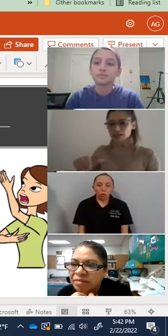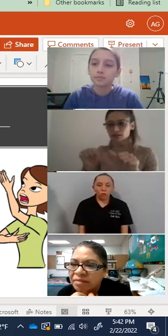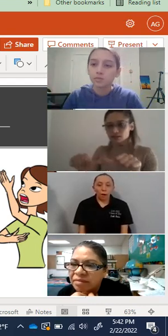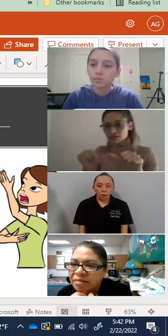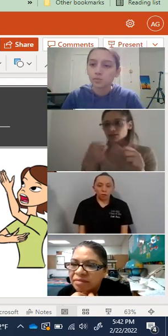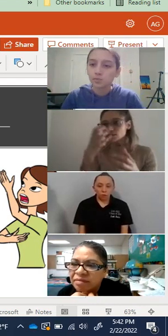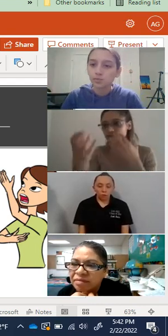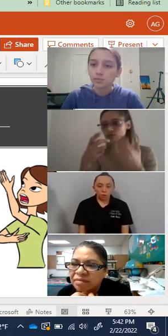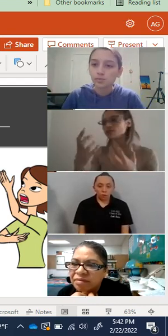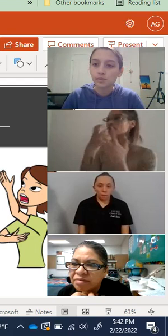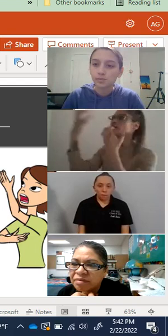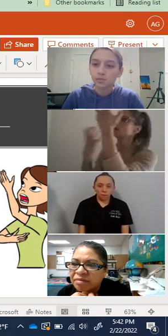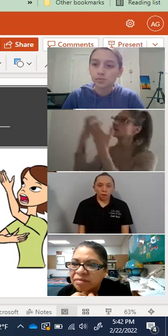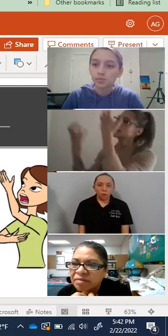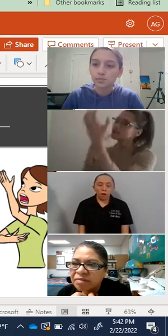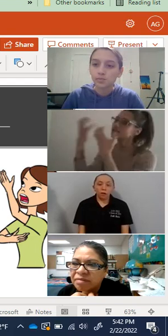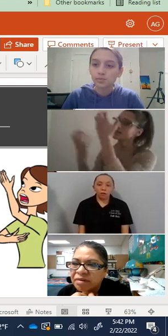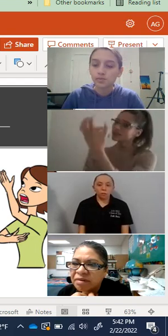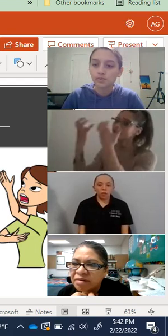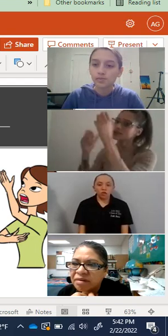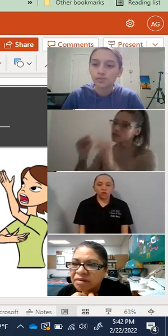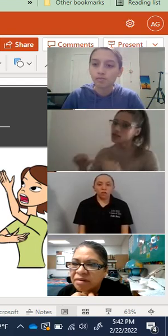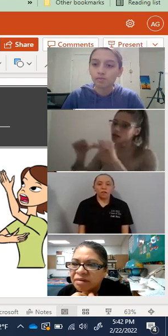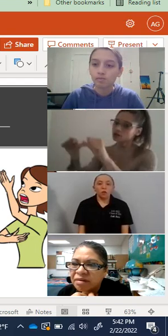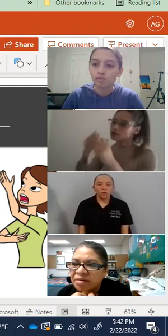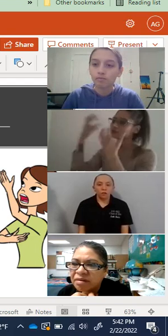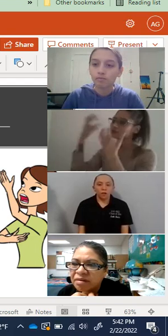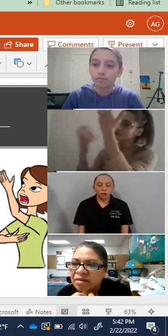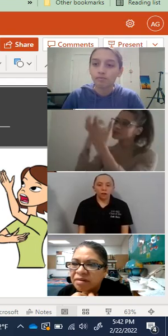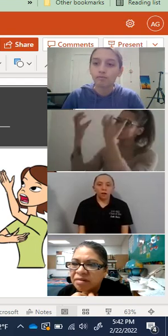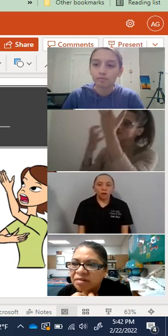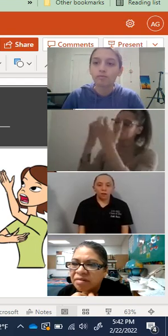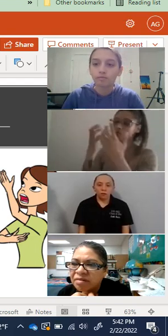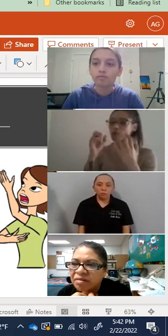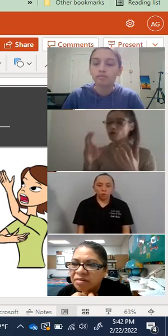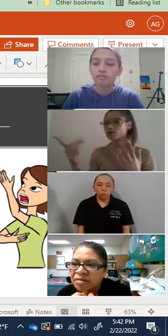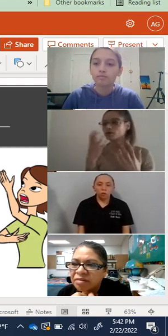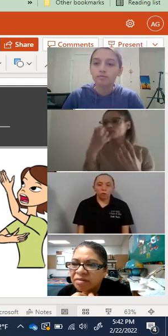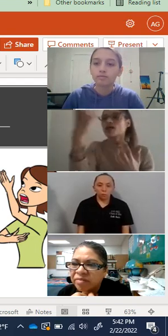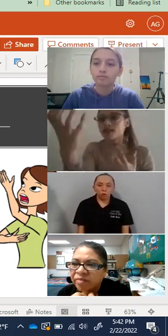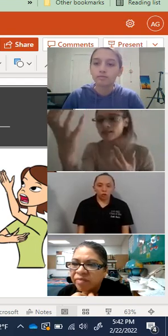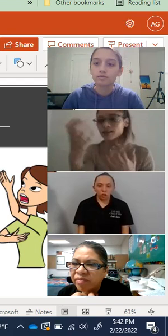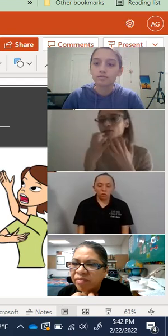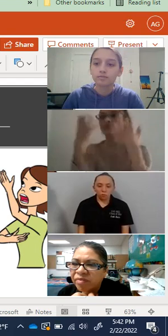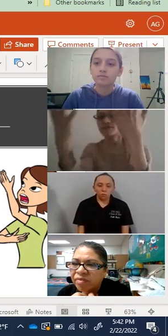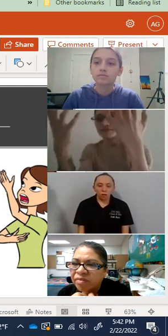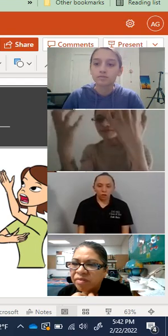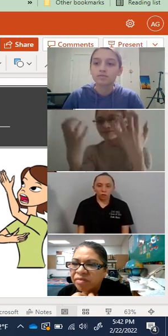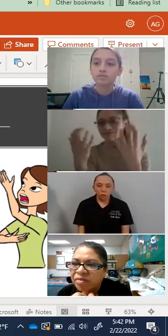So you do it twice. But unless someone is just continuously yelling, then the